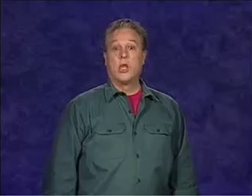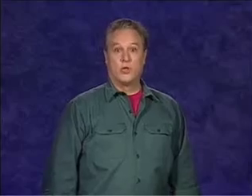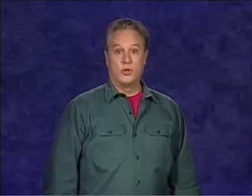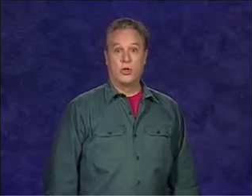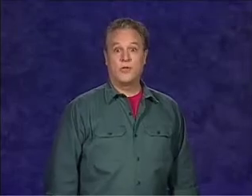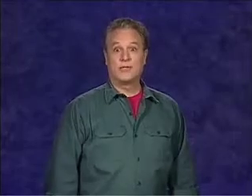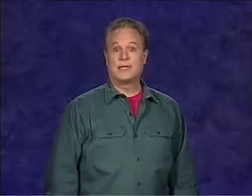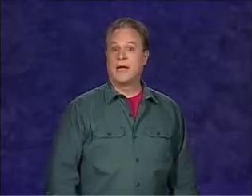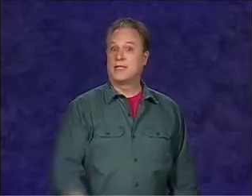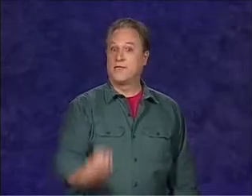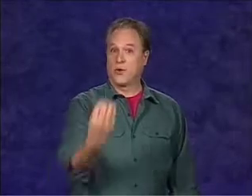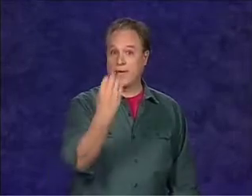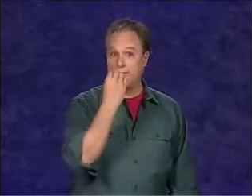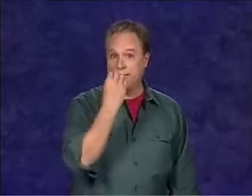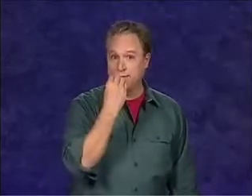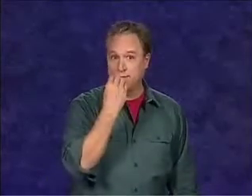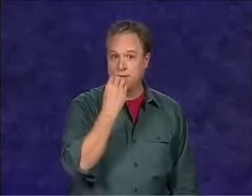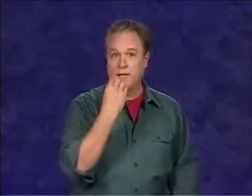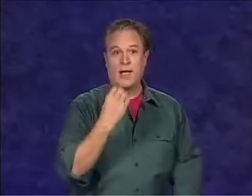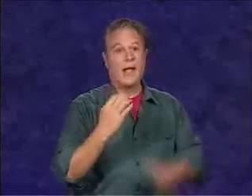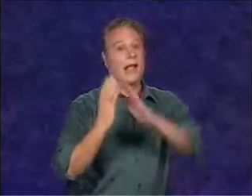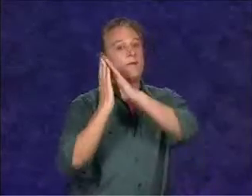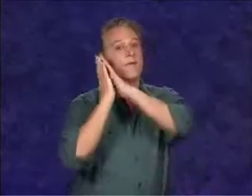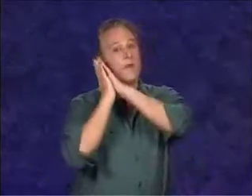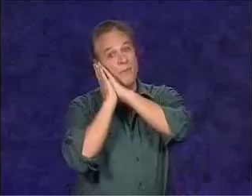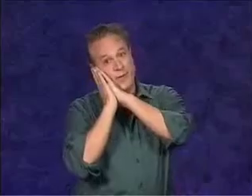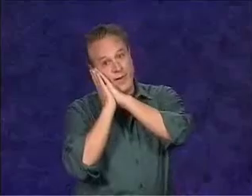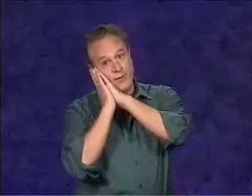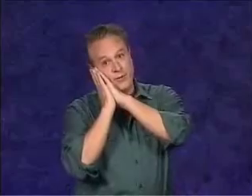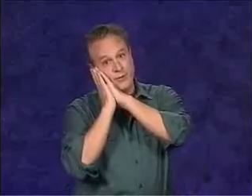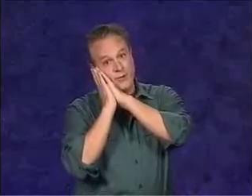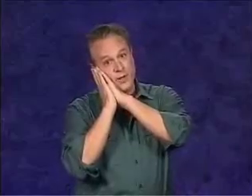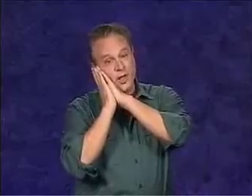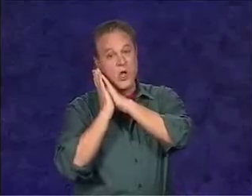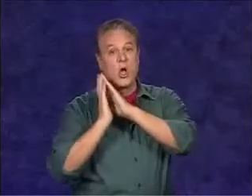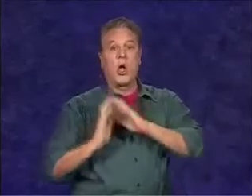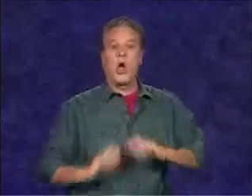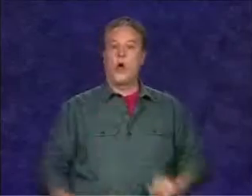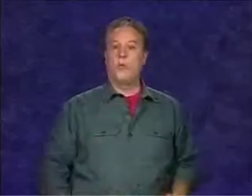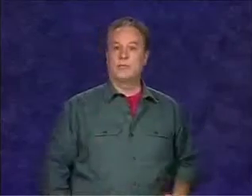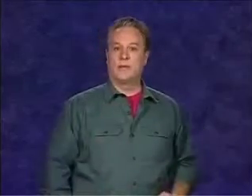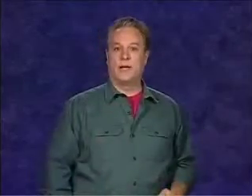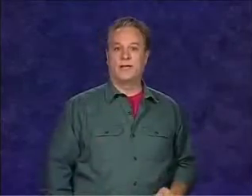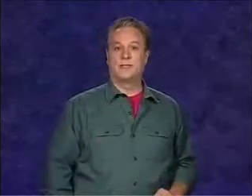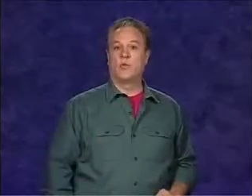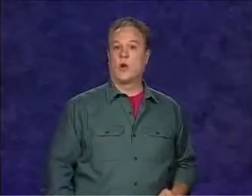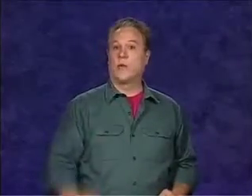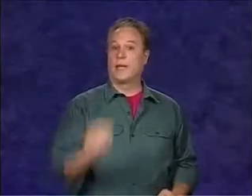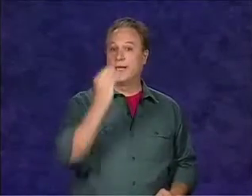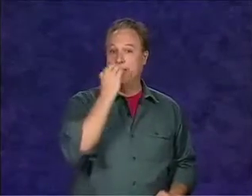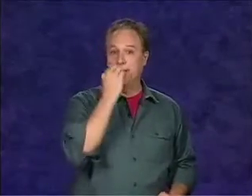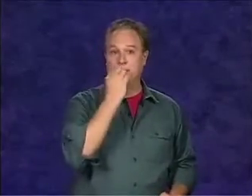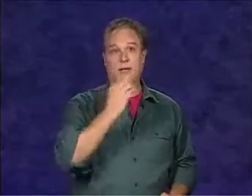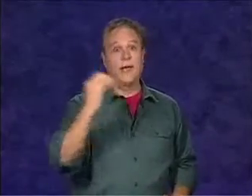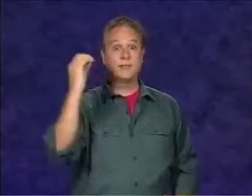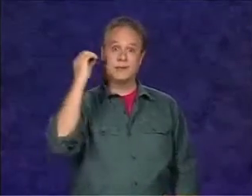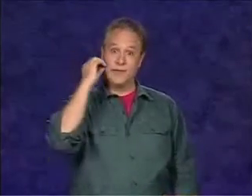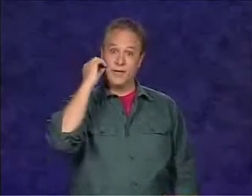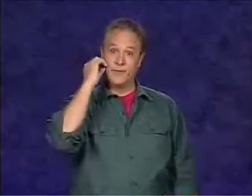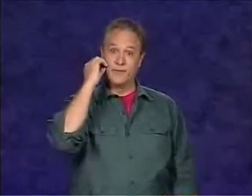You learned the signs for eat and for bed. Home is a place where we eat and sleep.